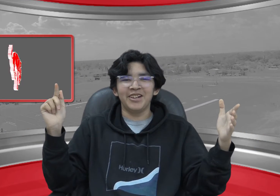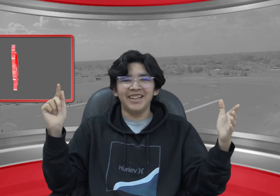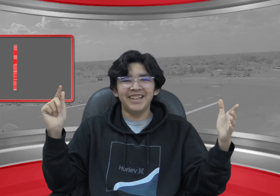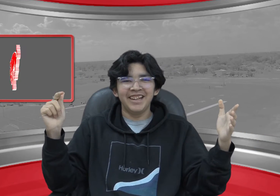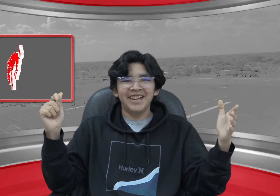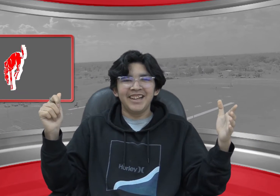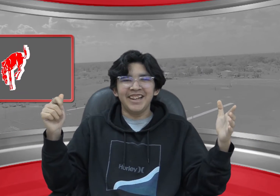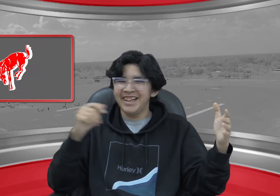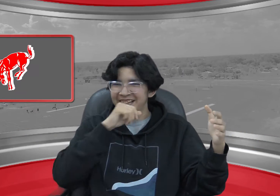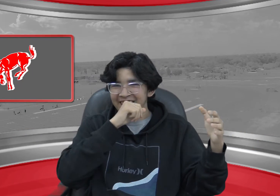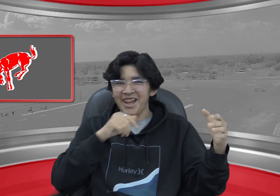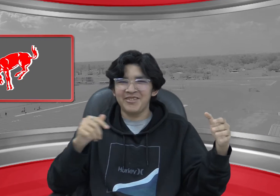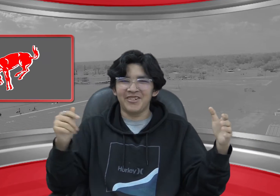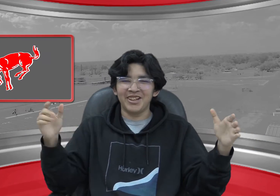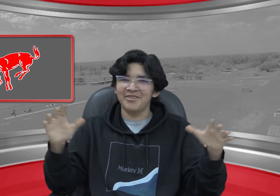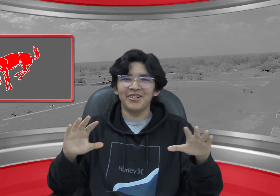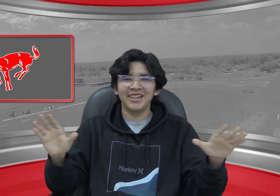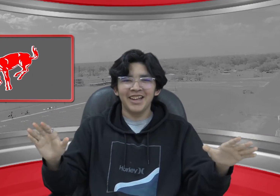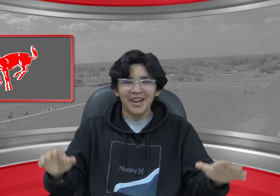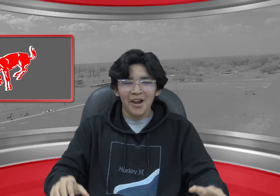already voted,